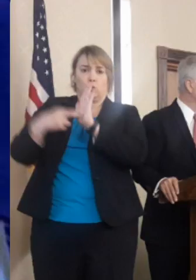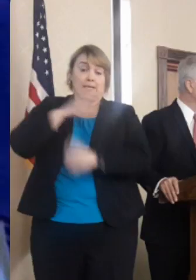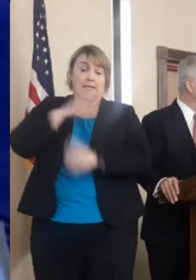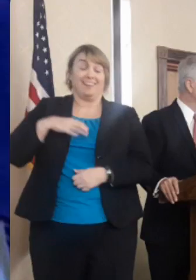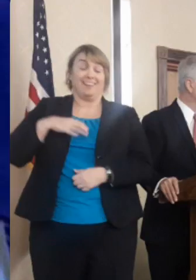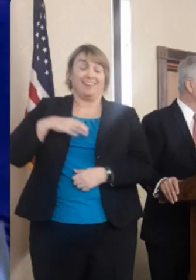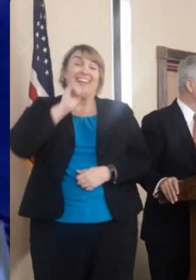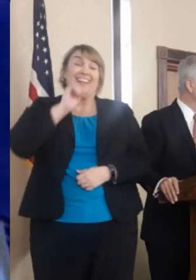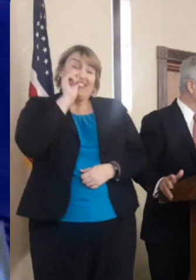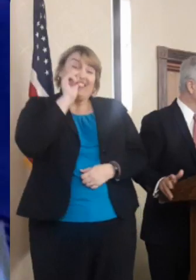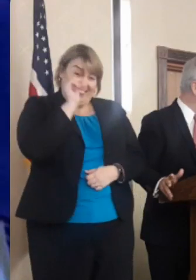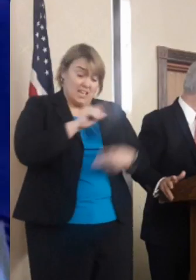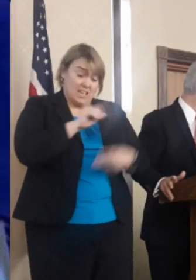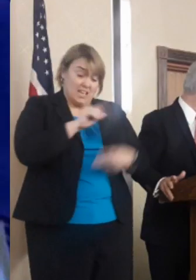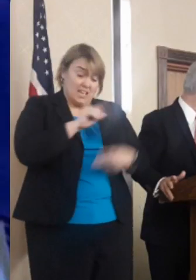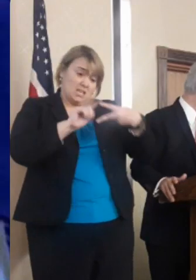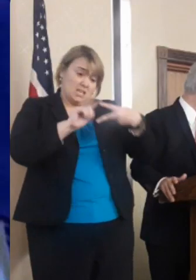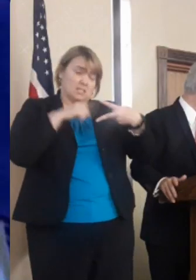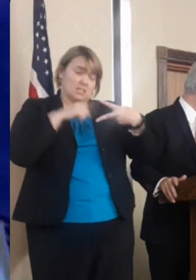well.